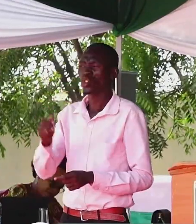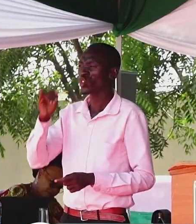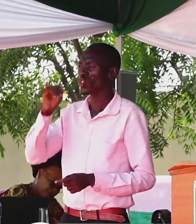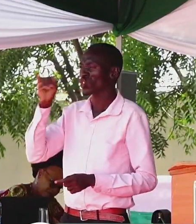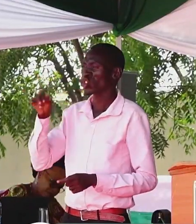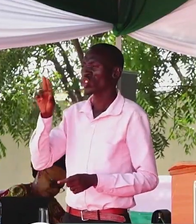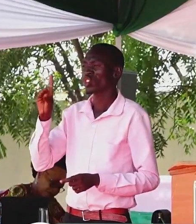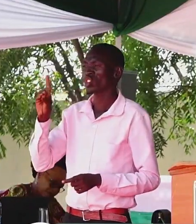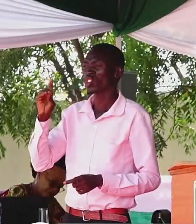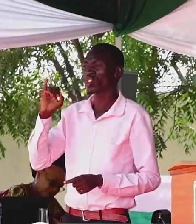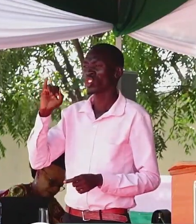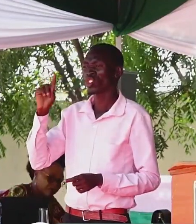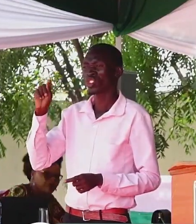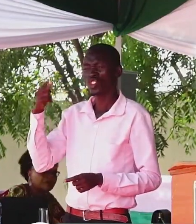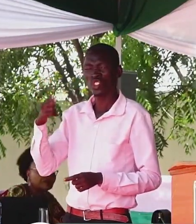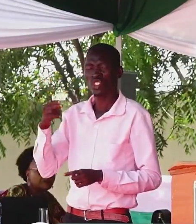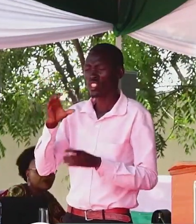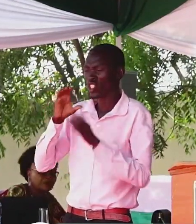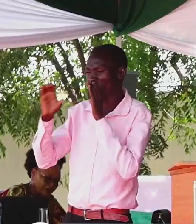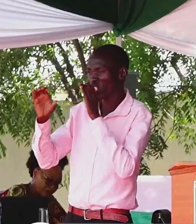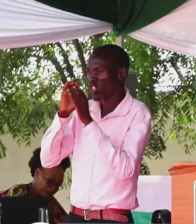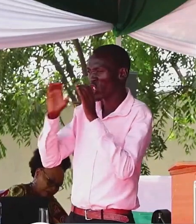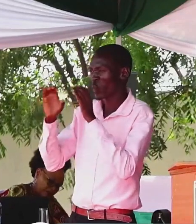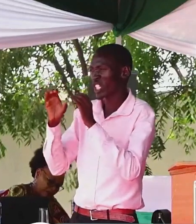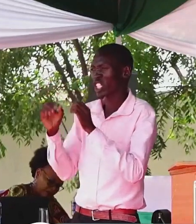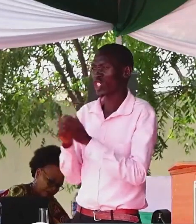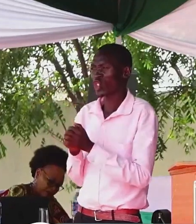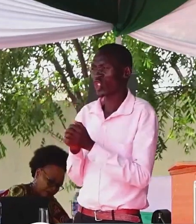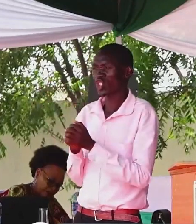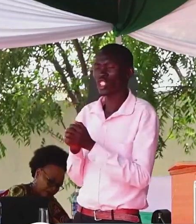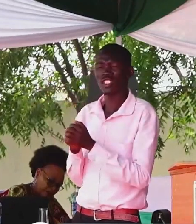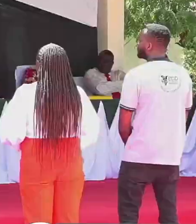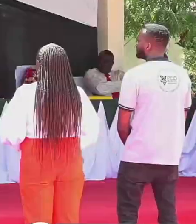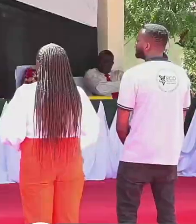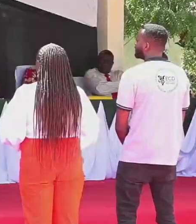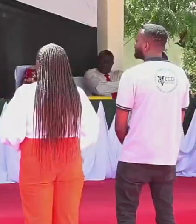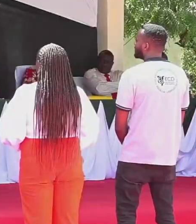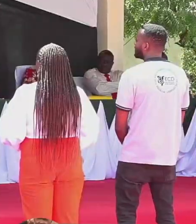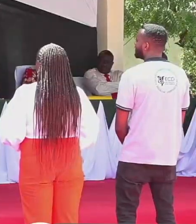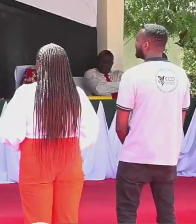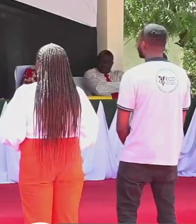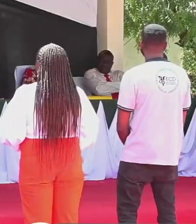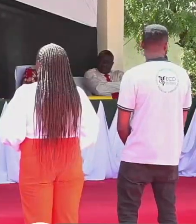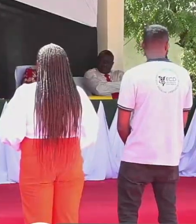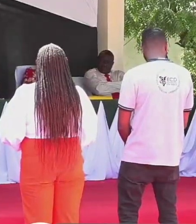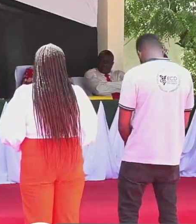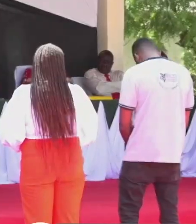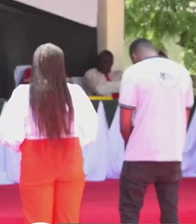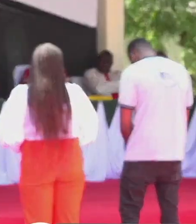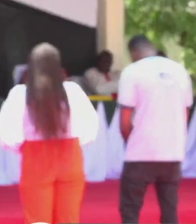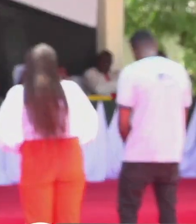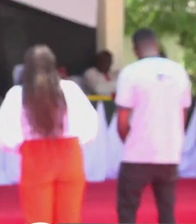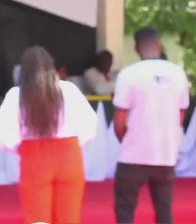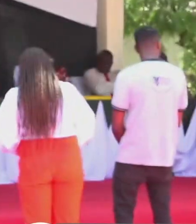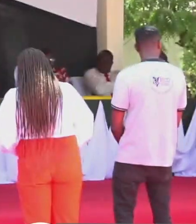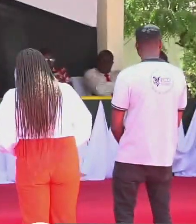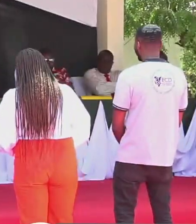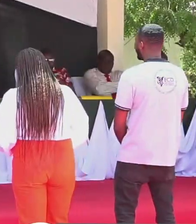Judith is our communication person, followed by the only man we have in our